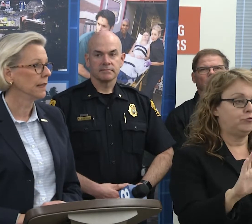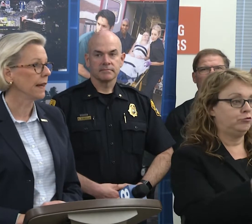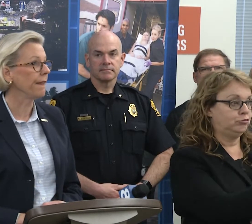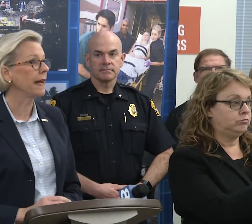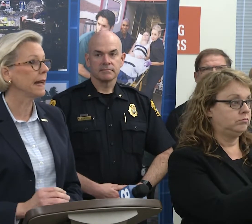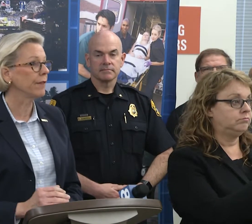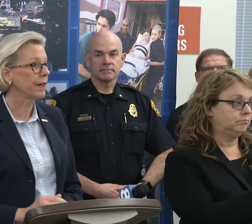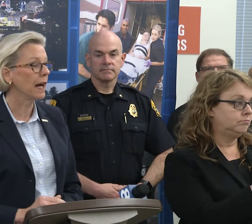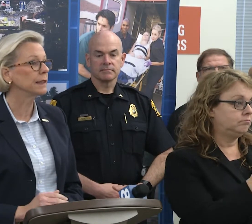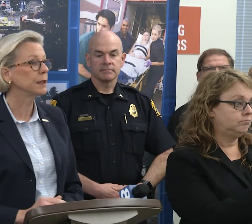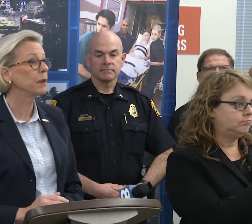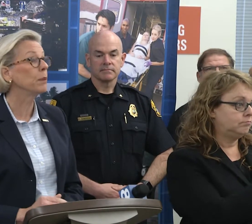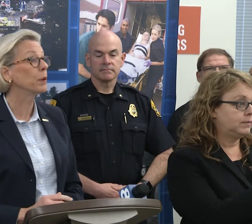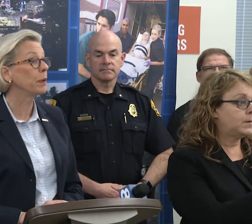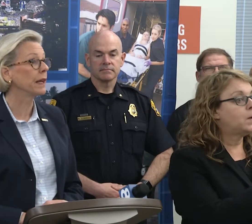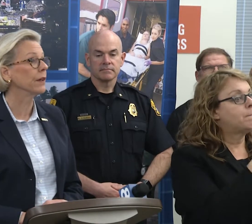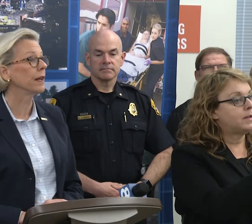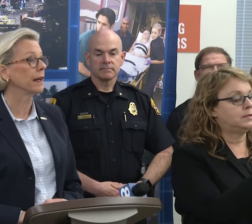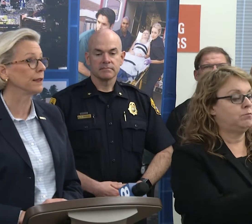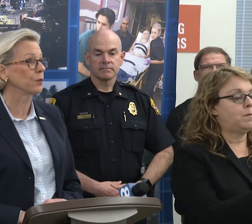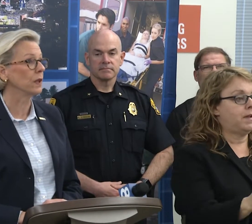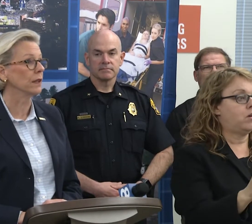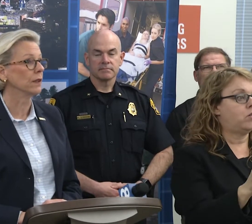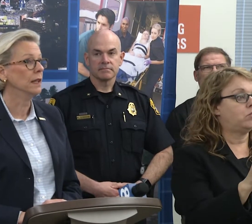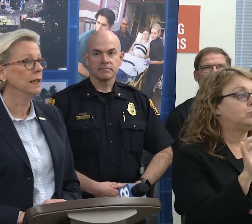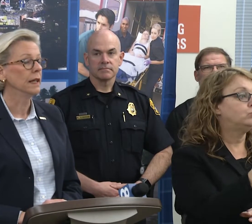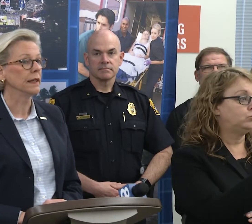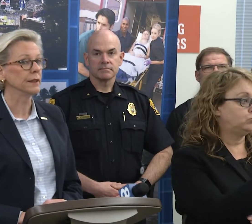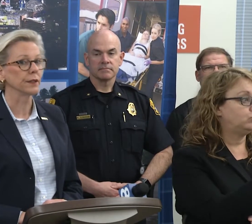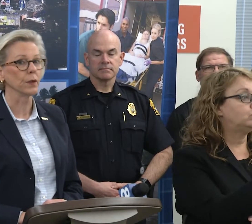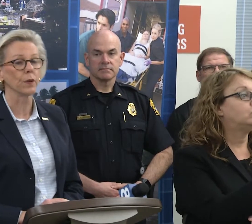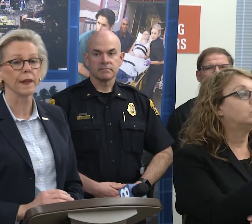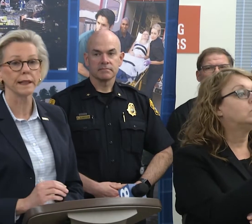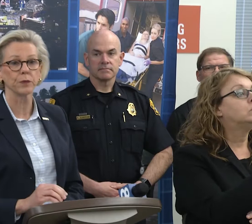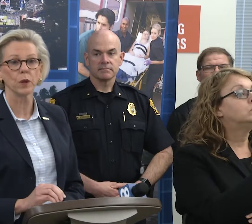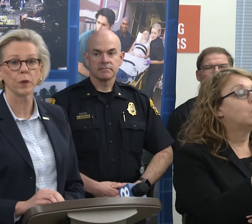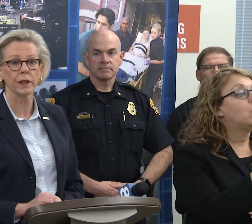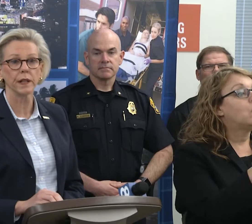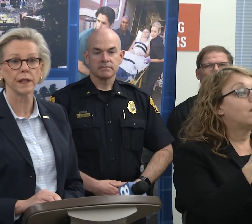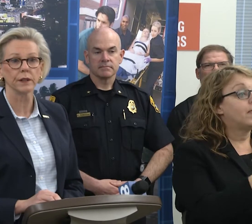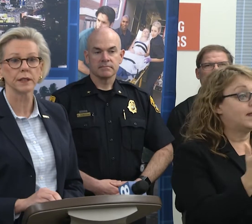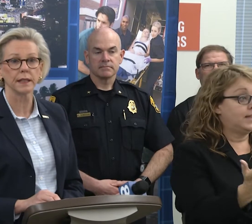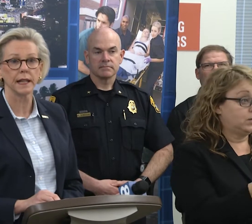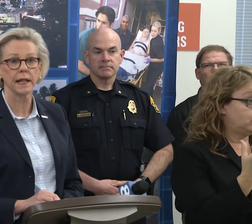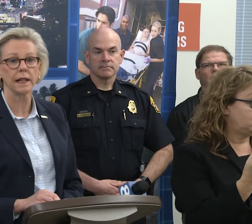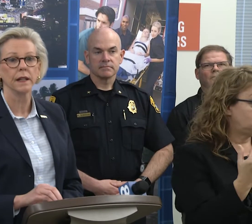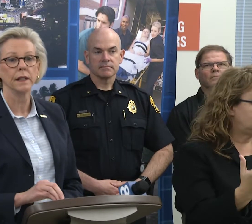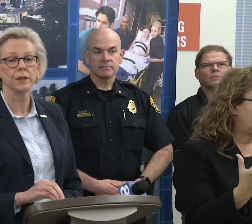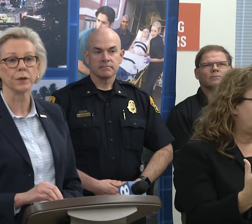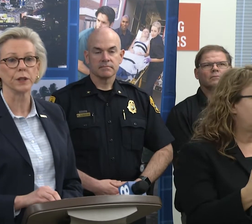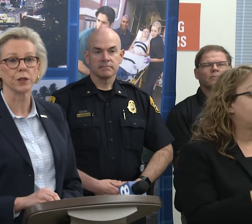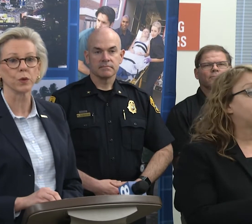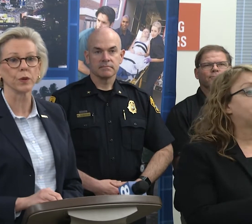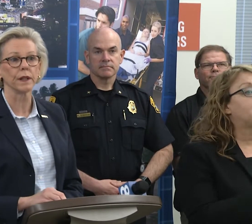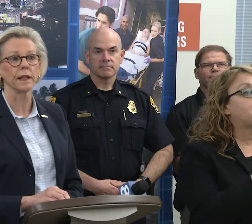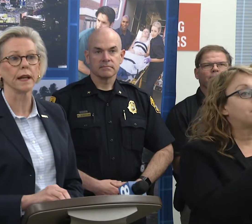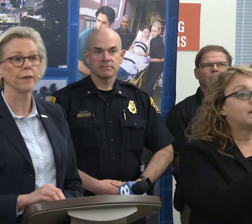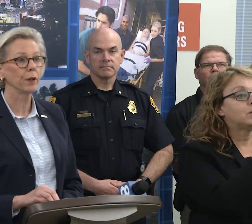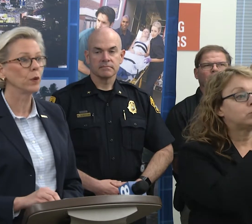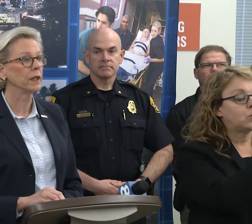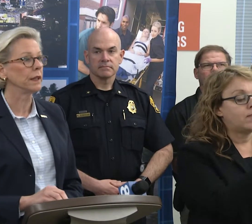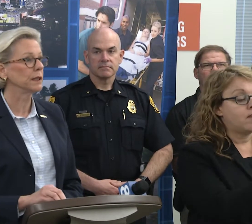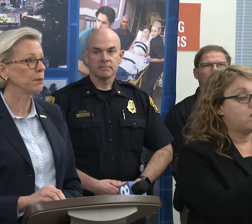citizens, and they have got to be prepared as well. And so that's what we're here today to ensure